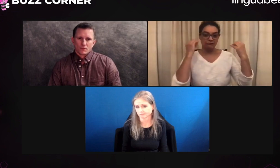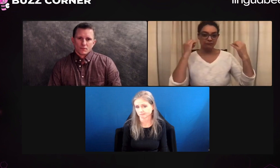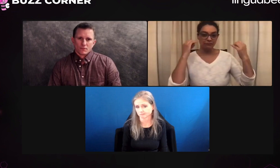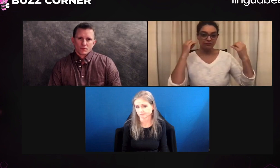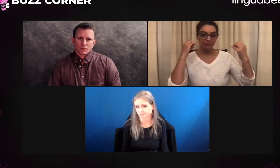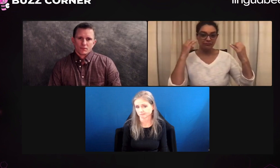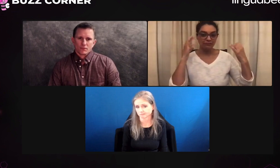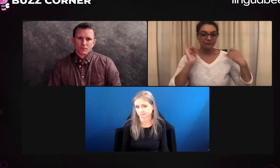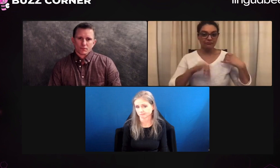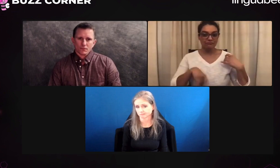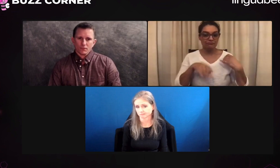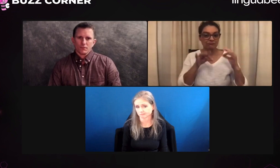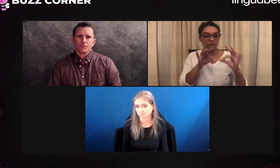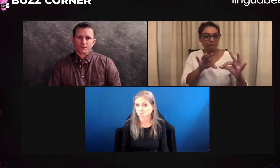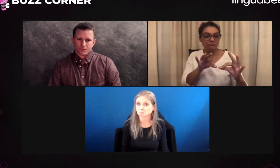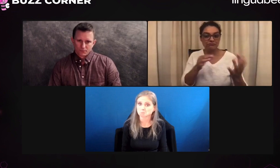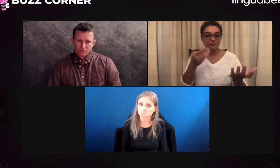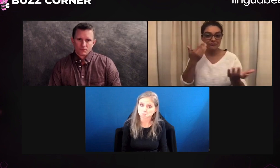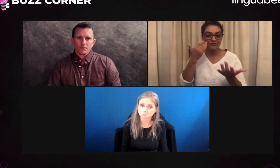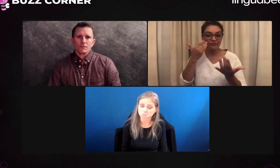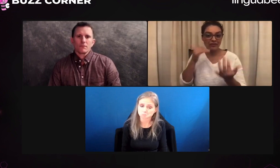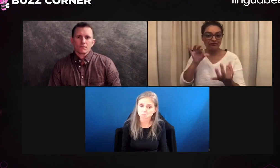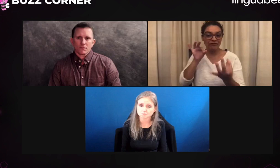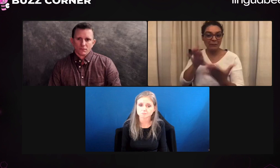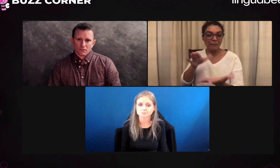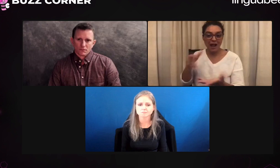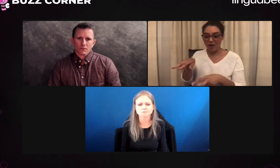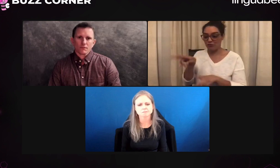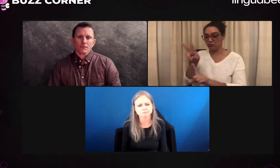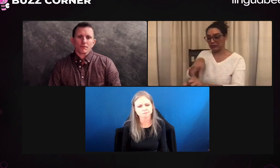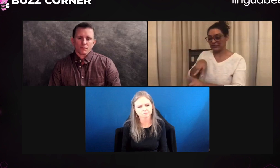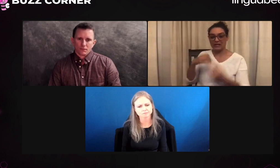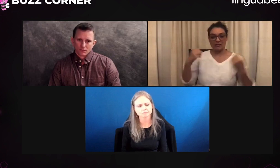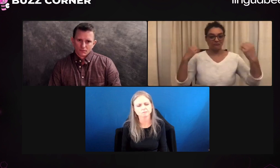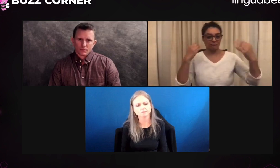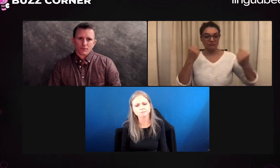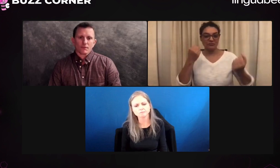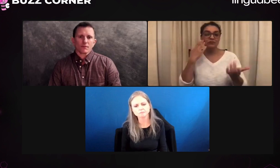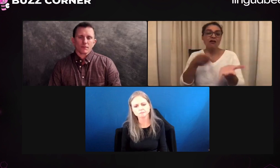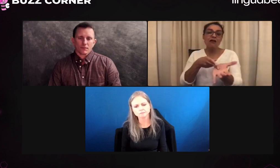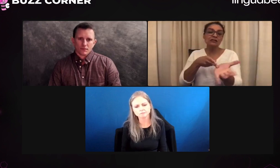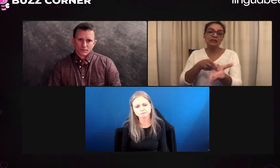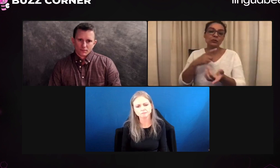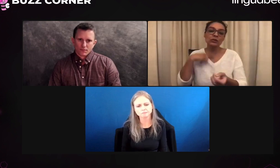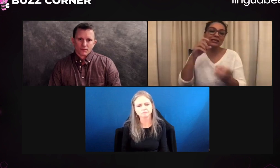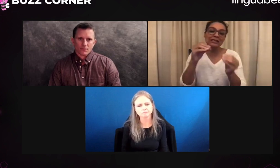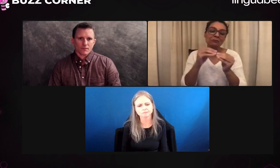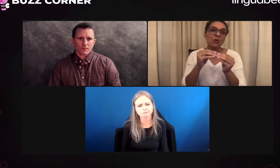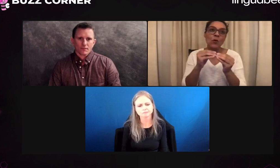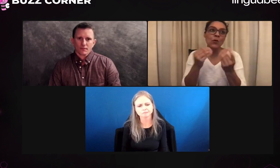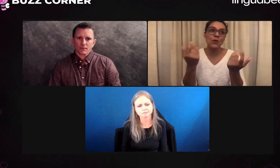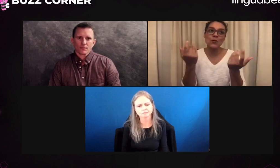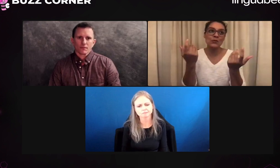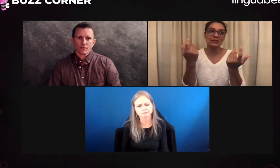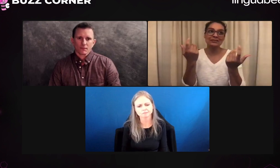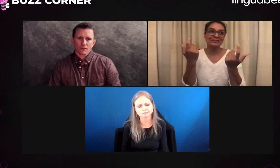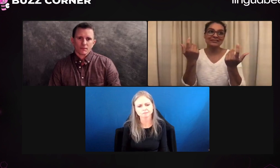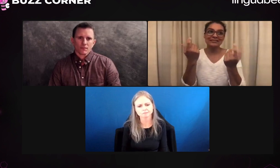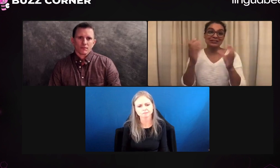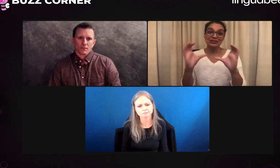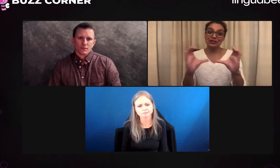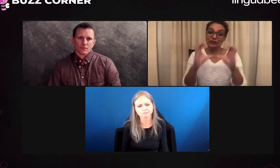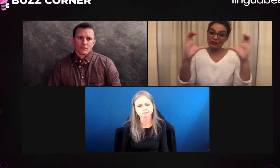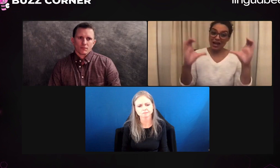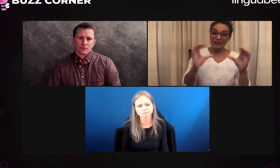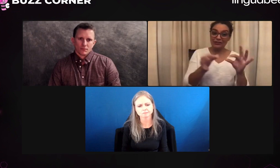a hearing interpreter and using a CDI to make sure that the feedback is there to the hearing